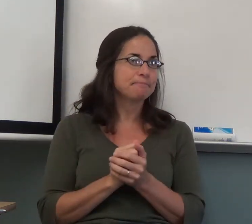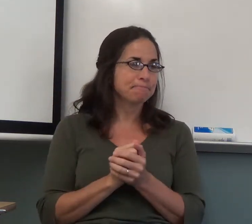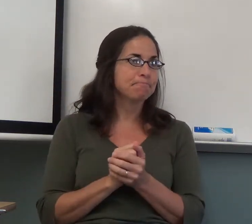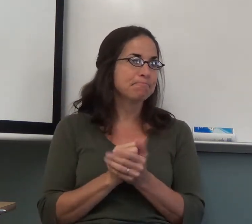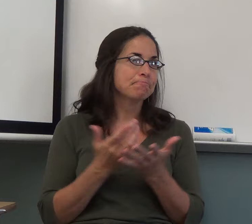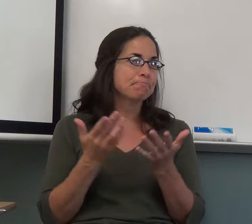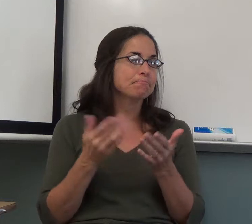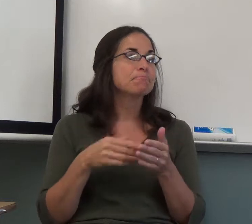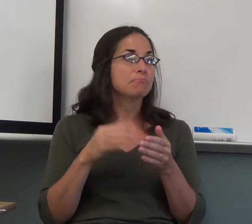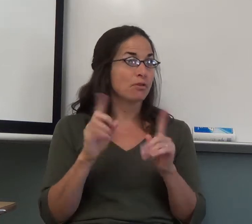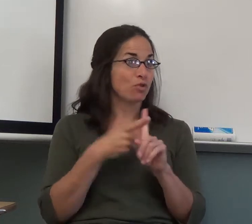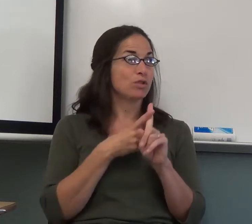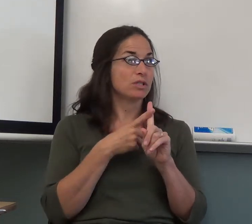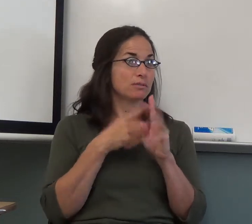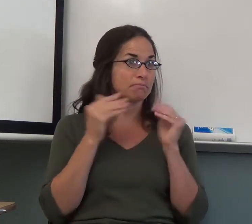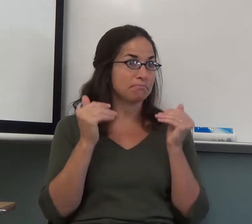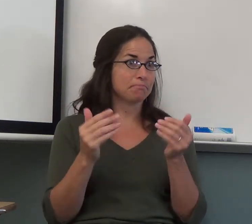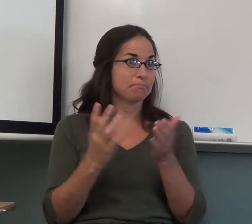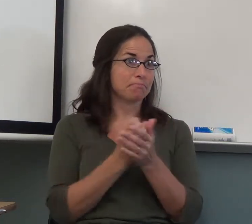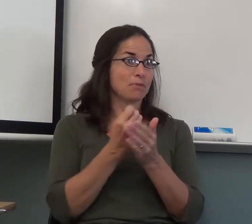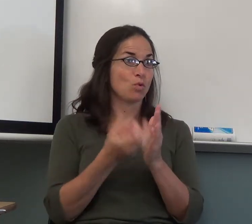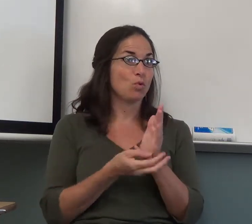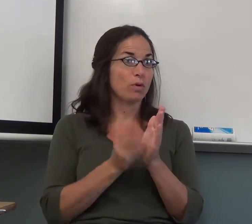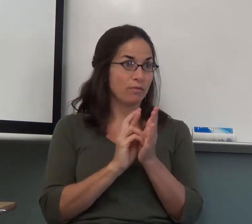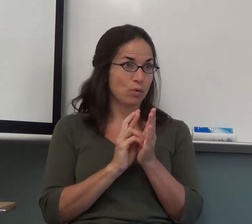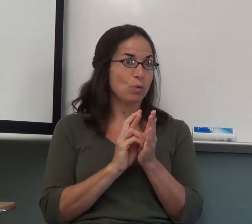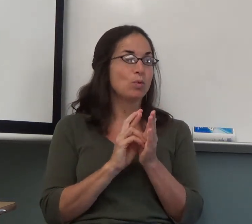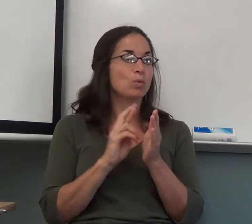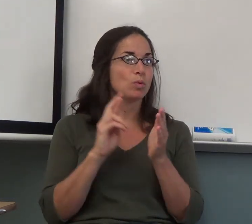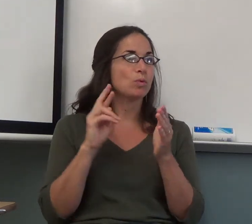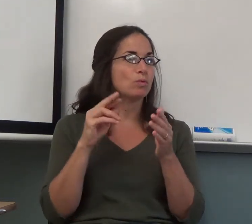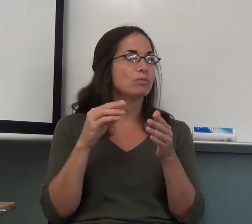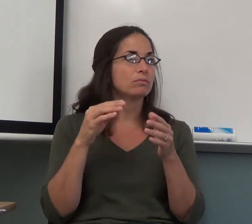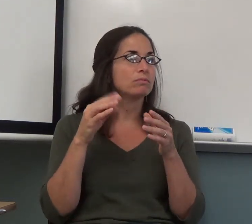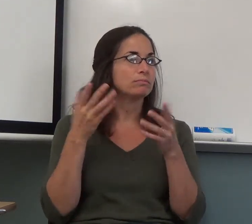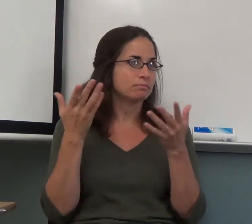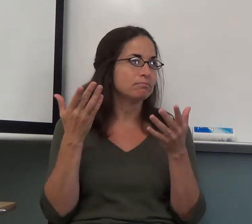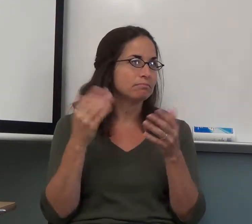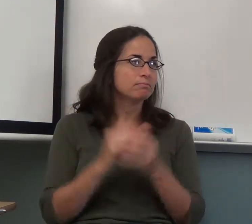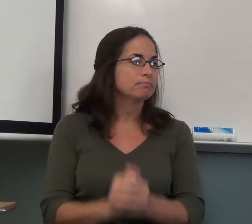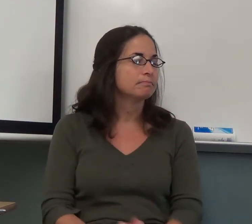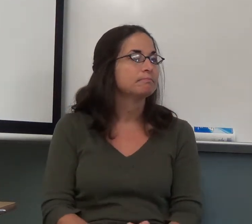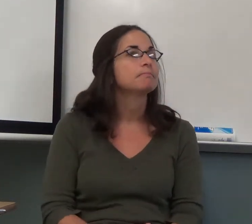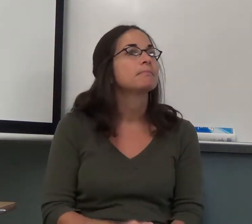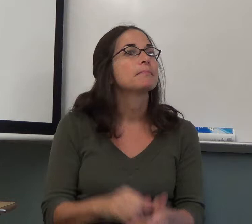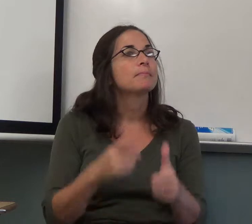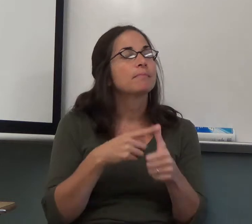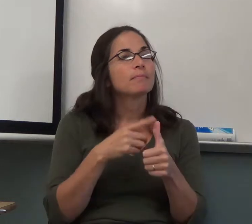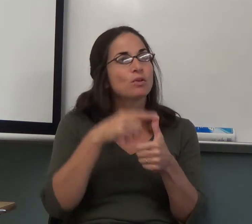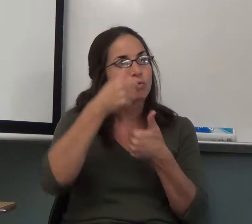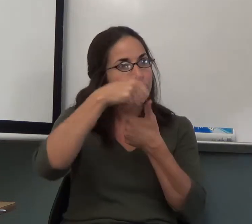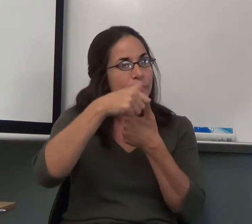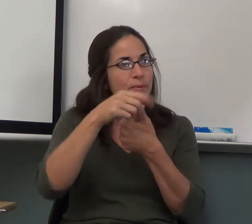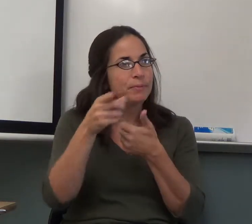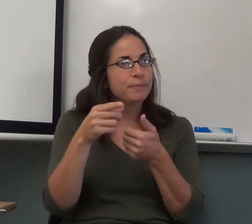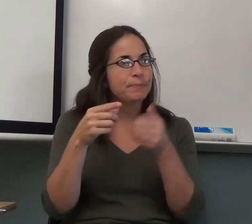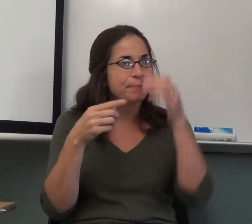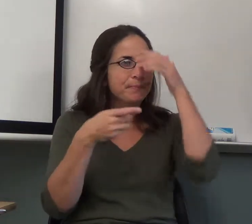let's do that first, okay? We're going to review what we did in our last class. We talked about